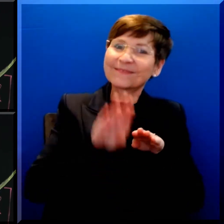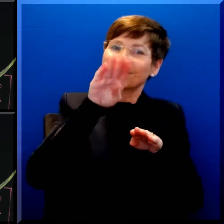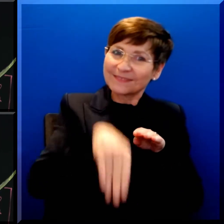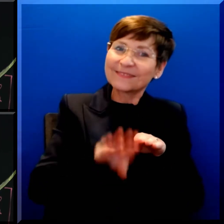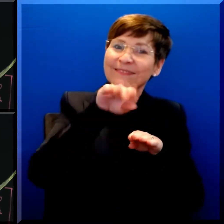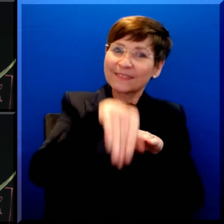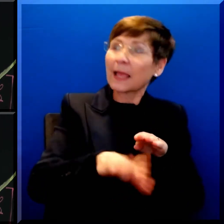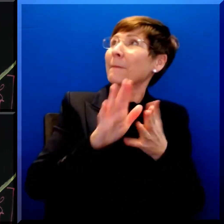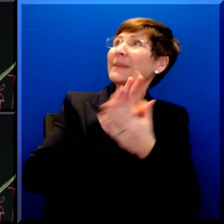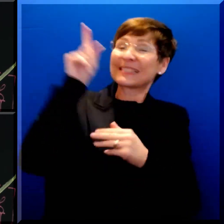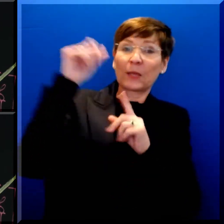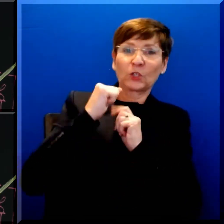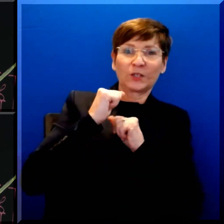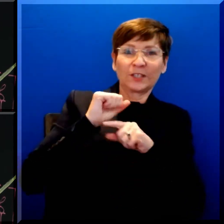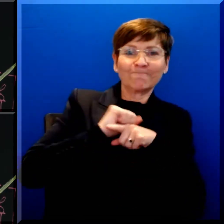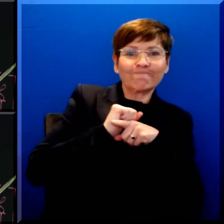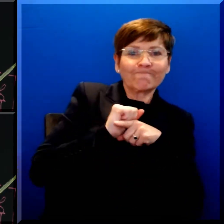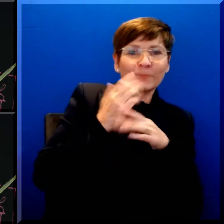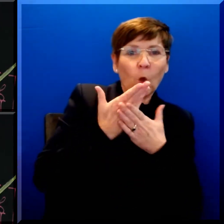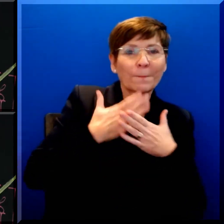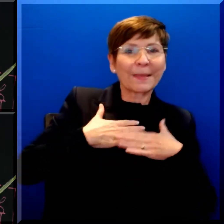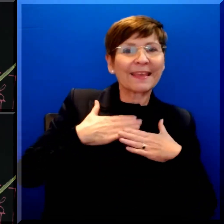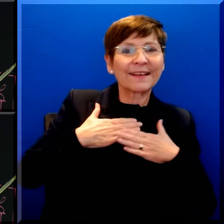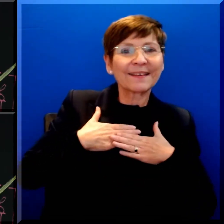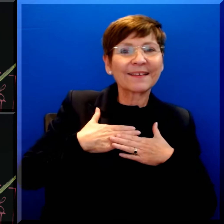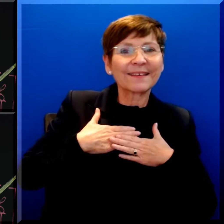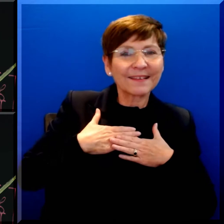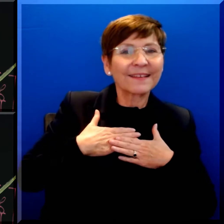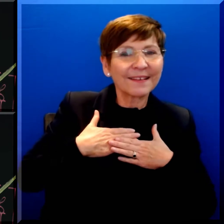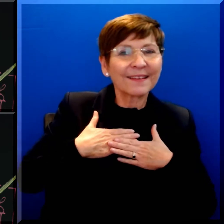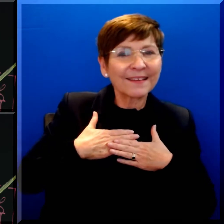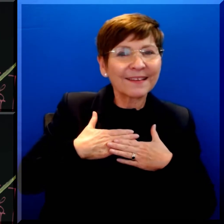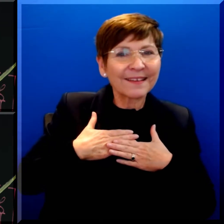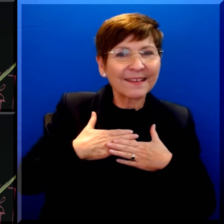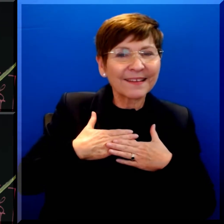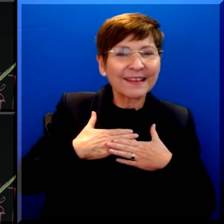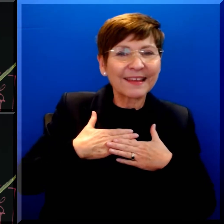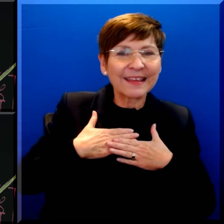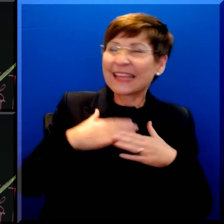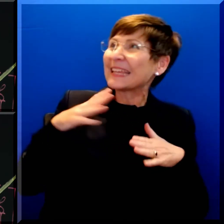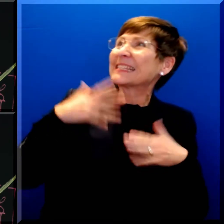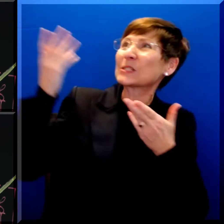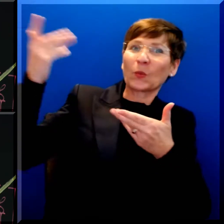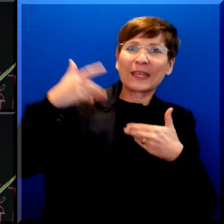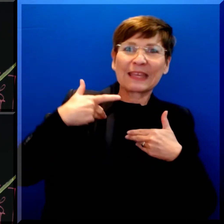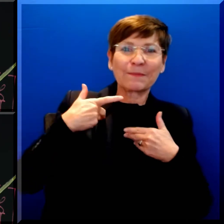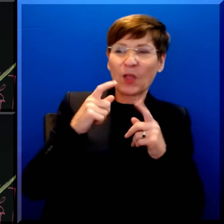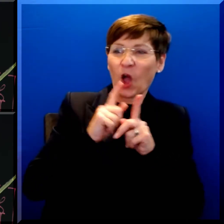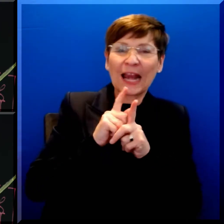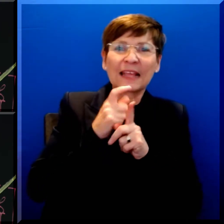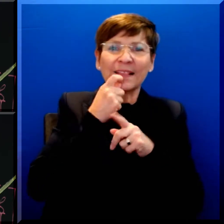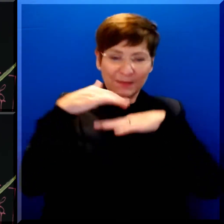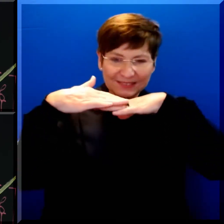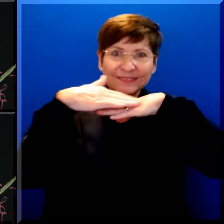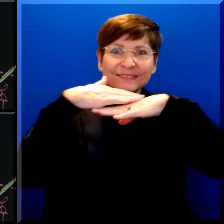God matures you as a follower of Christ. Guys, God wants to wean you off of the sippy cup of Jesus juice. And he wants